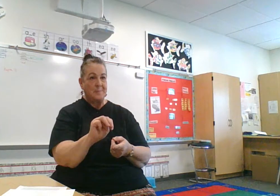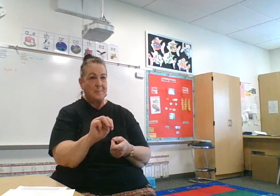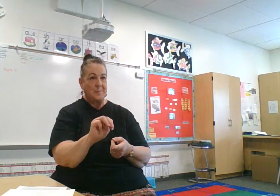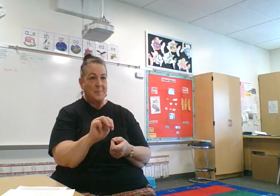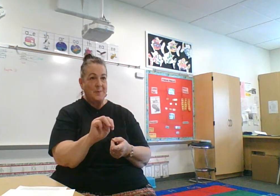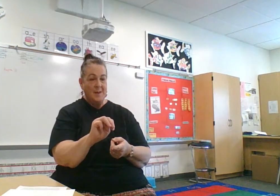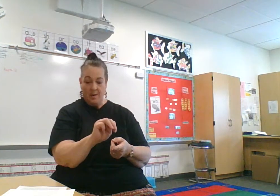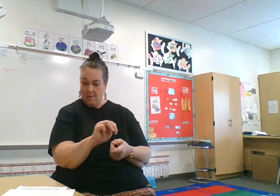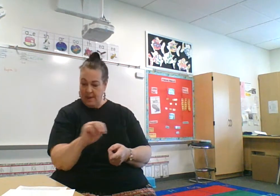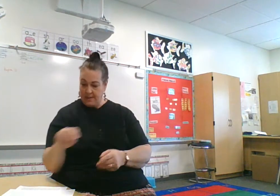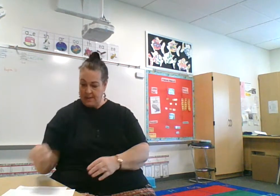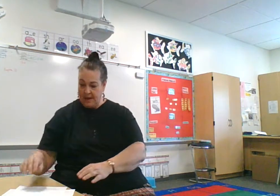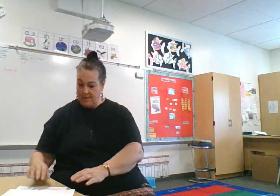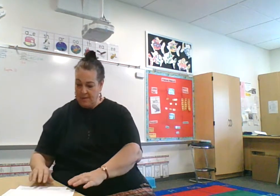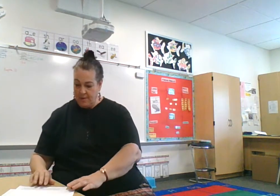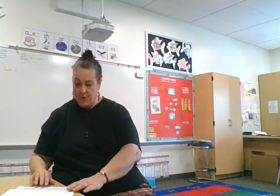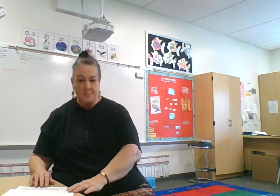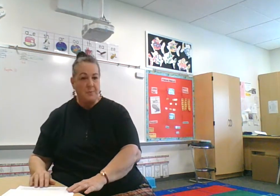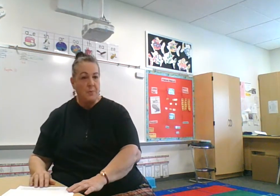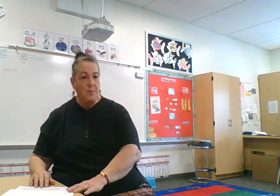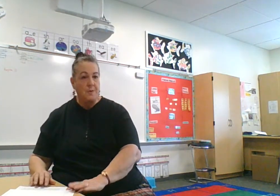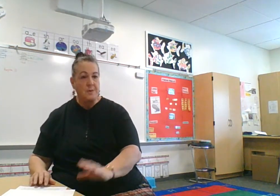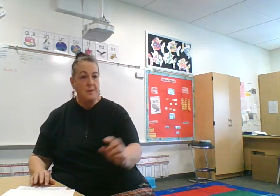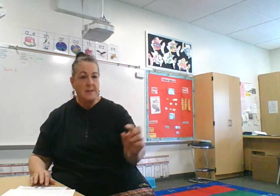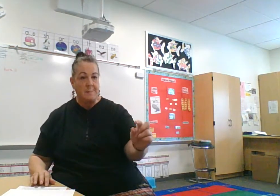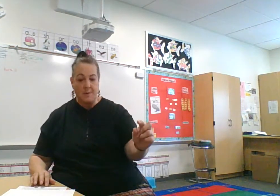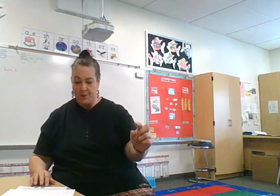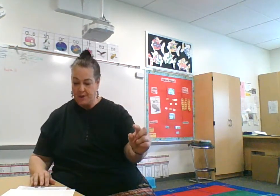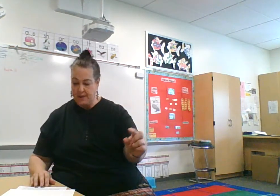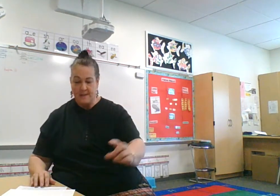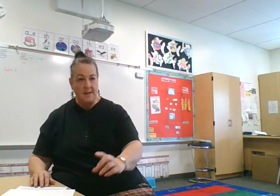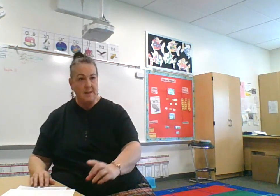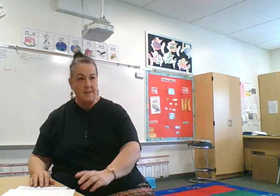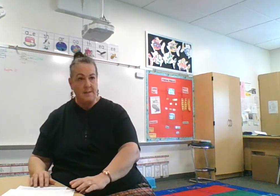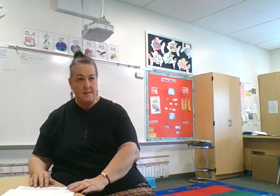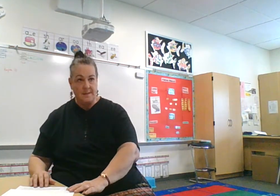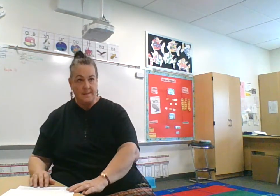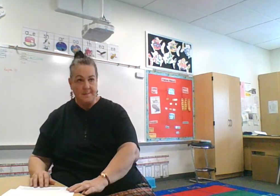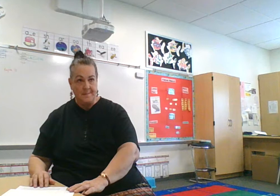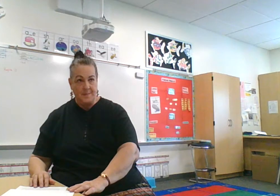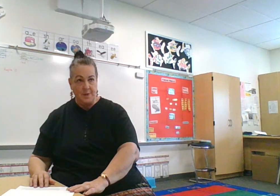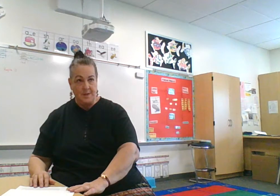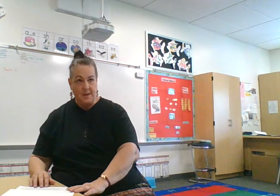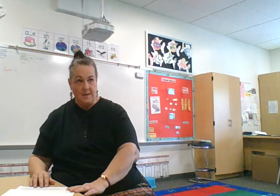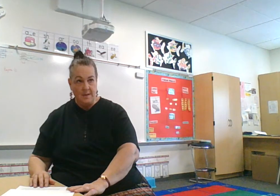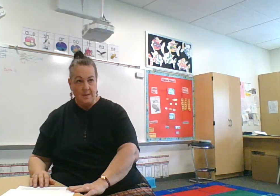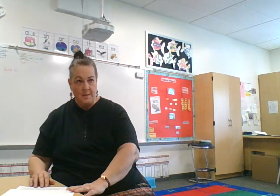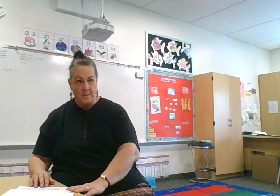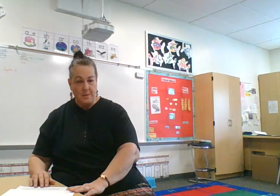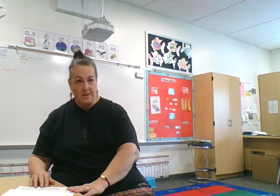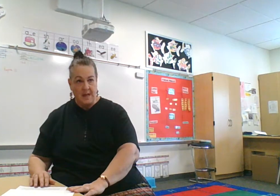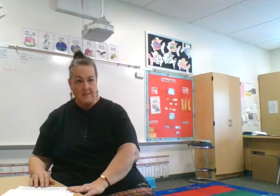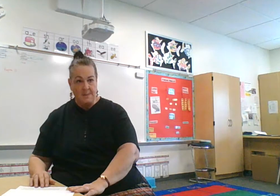weight. It's down just before there's a separation in the sentences. Do you see? Where there's kind of a